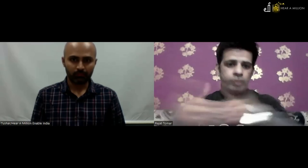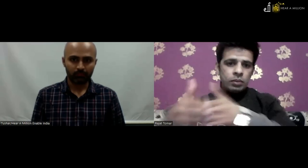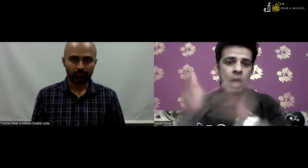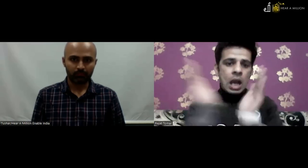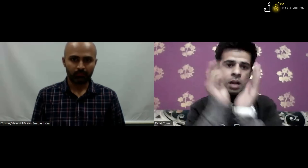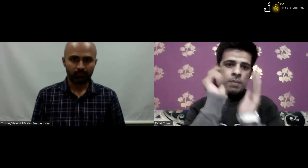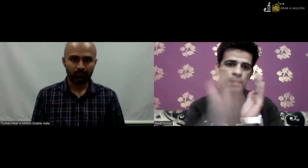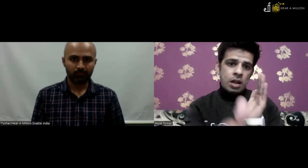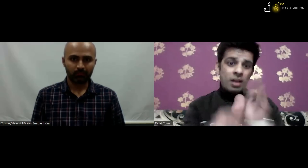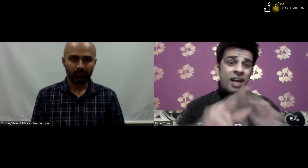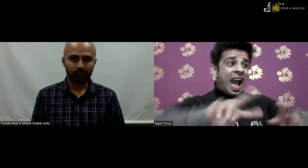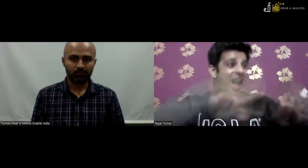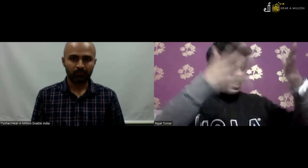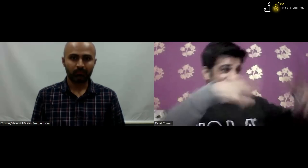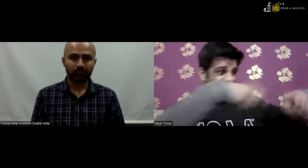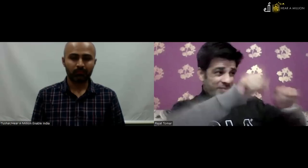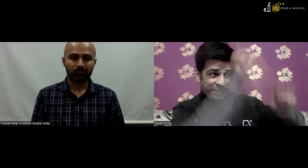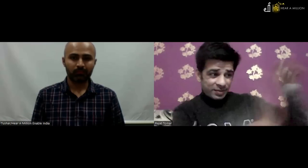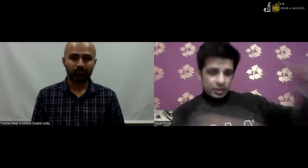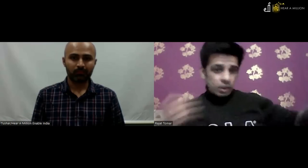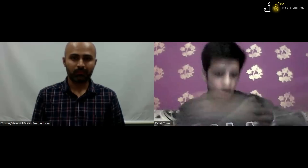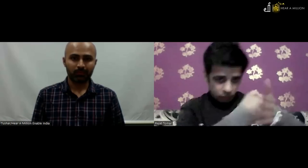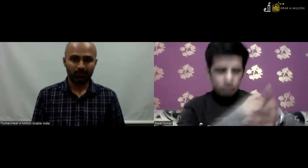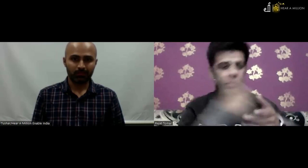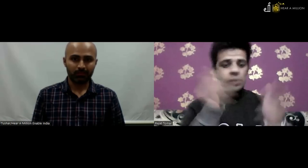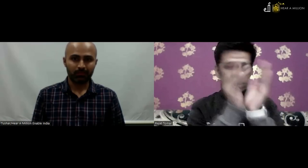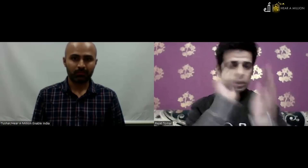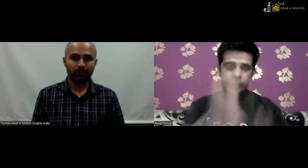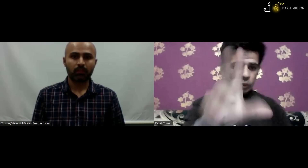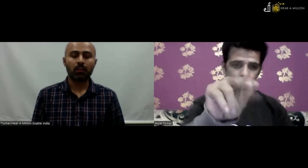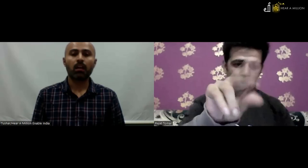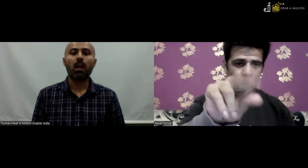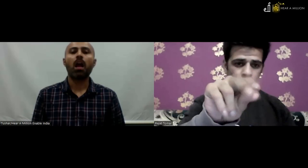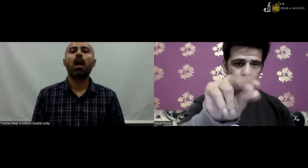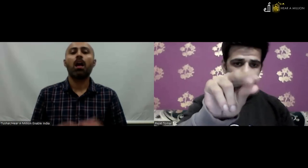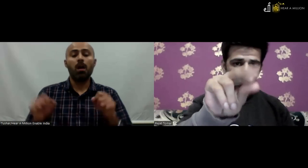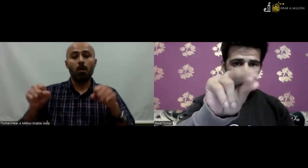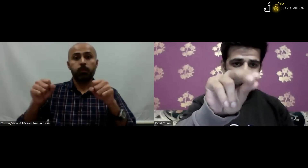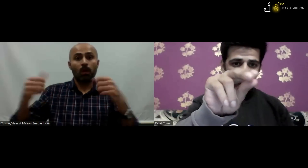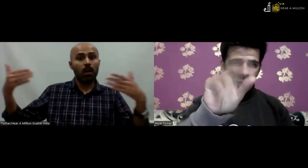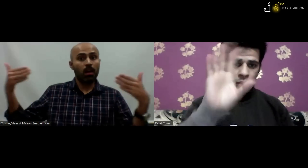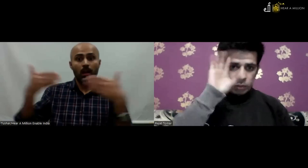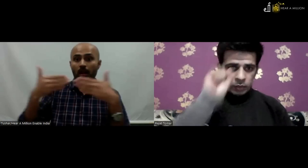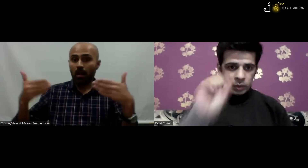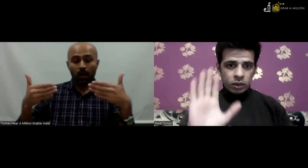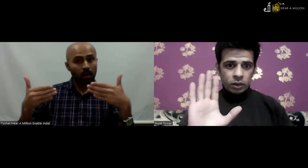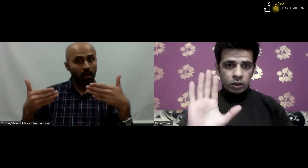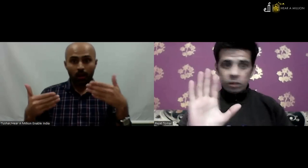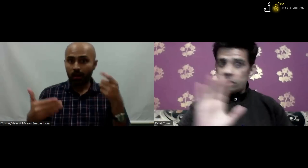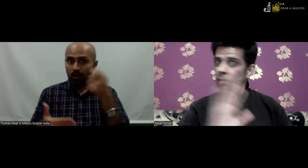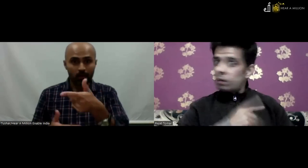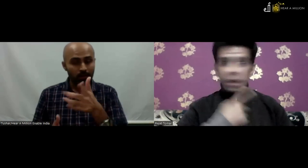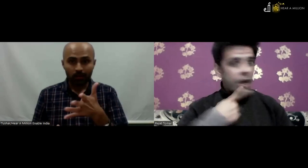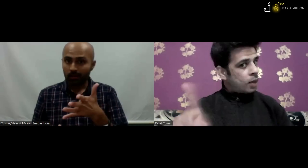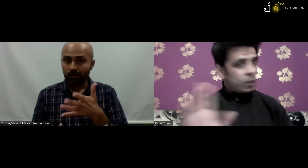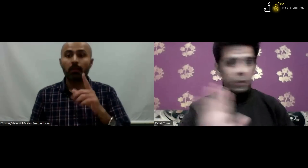that person told me that, you need to have, if there is any animal or something, like you met with an accident